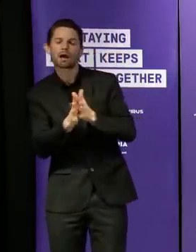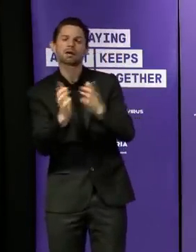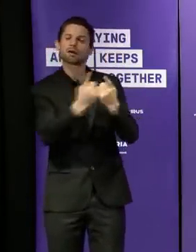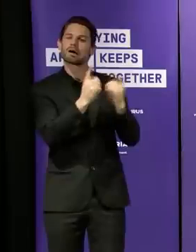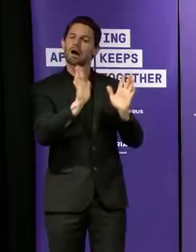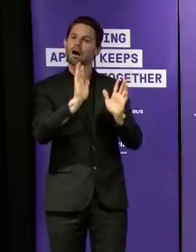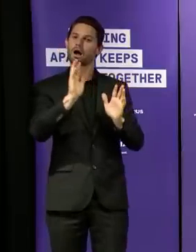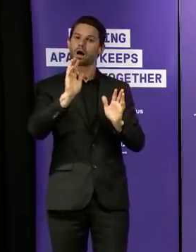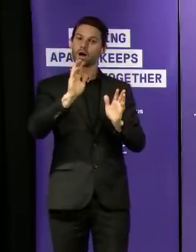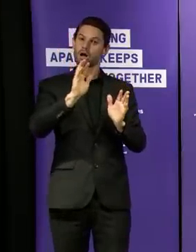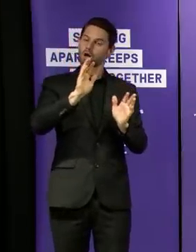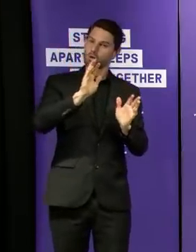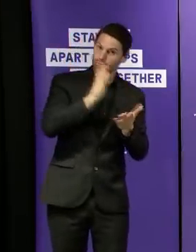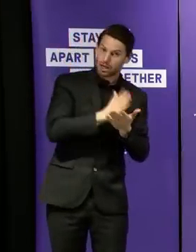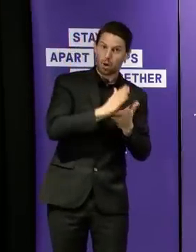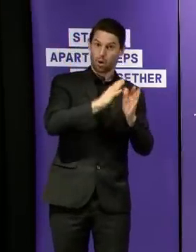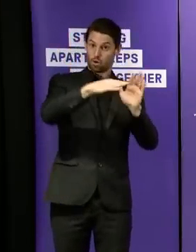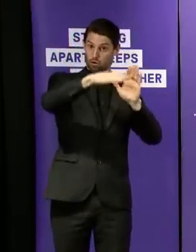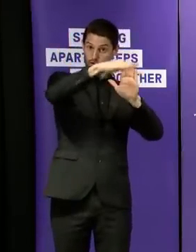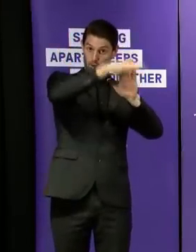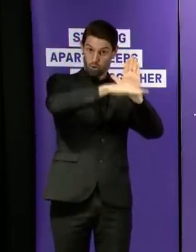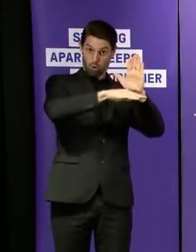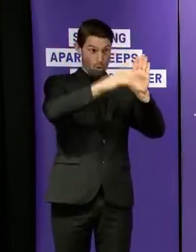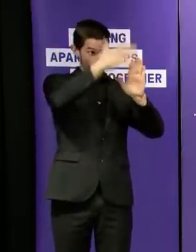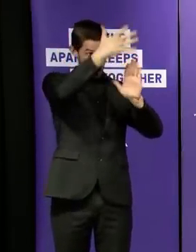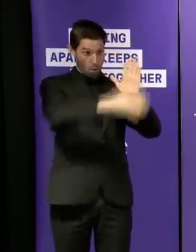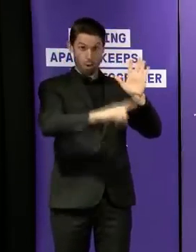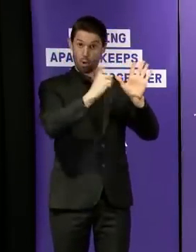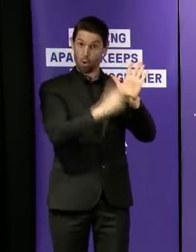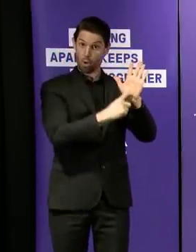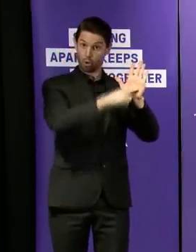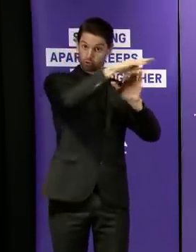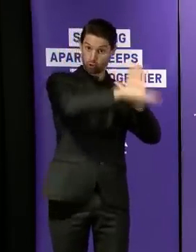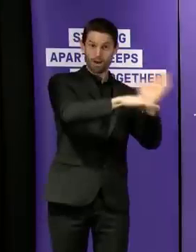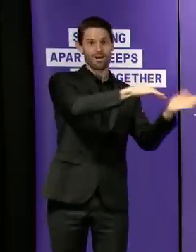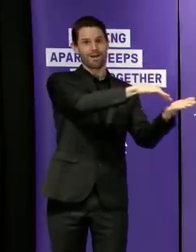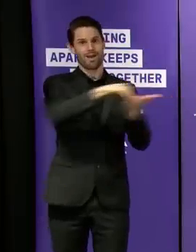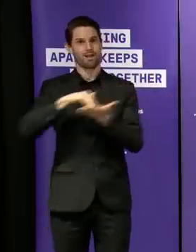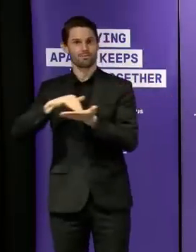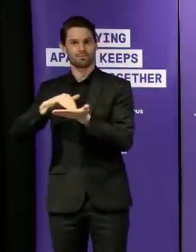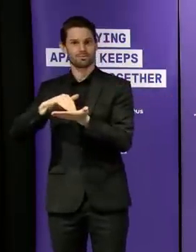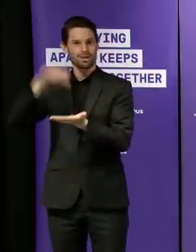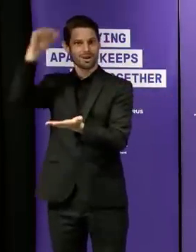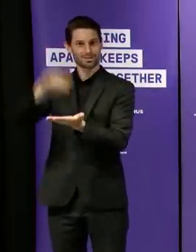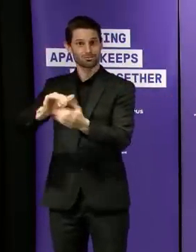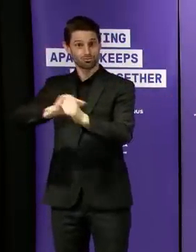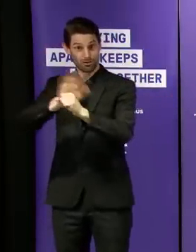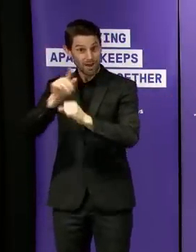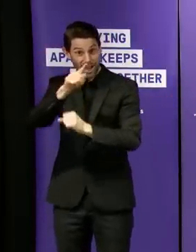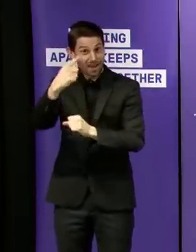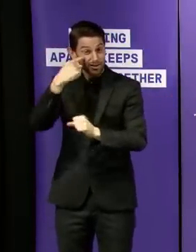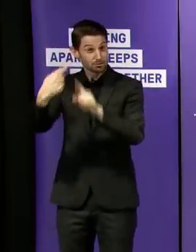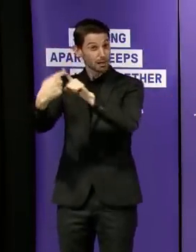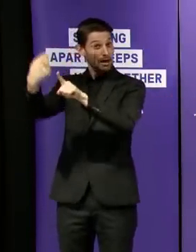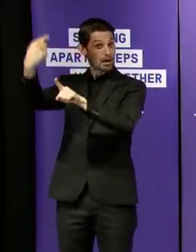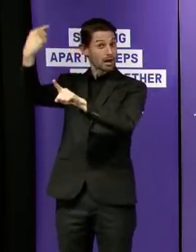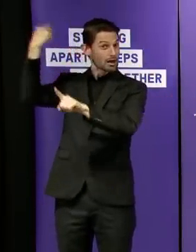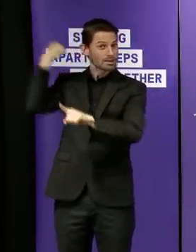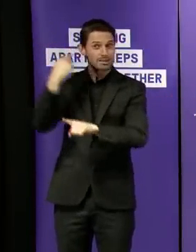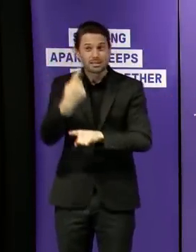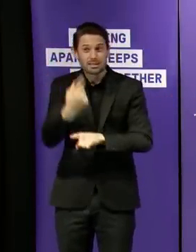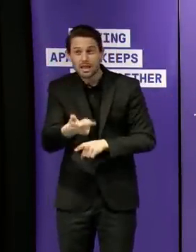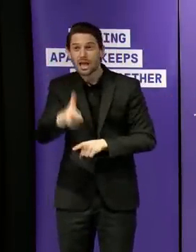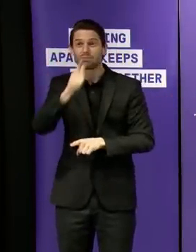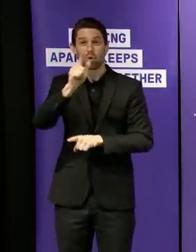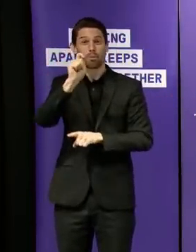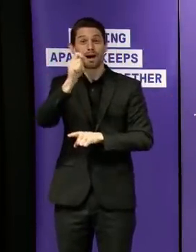package. And the proof of that is the fact that we've gone from 725 cases to now 1, 2, 5 days